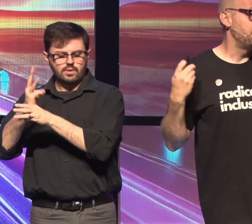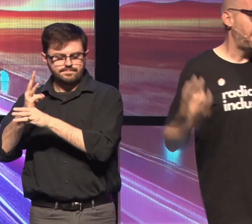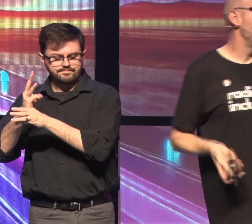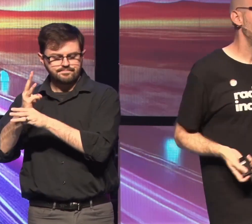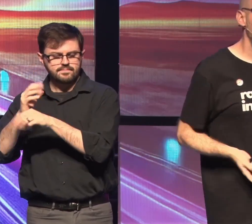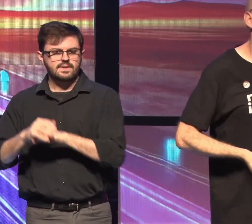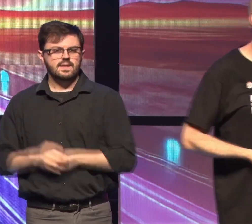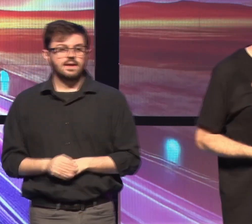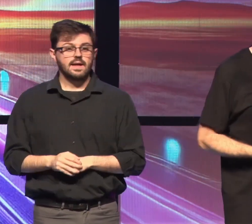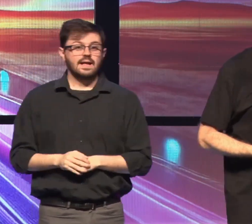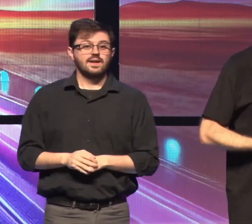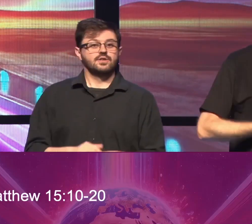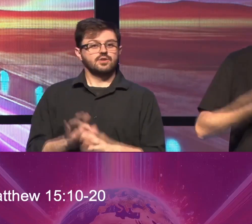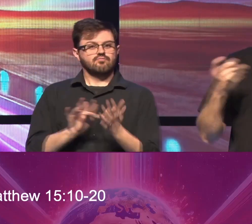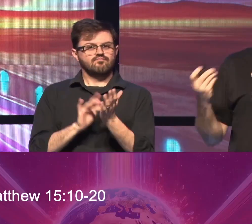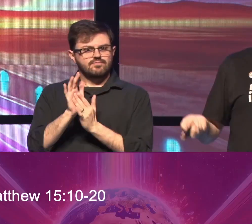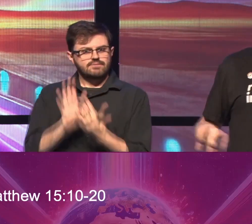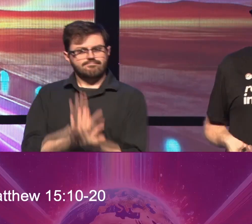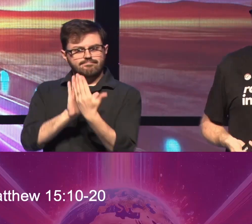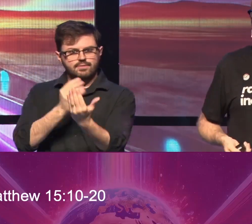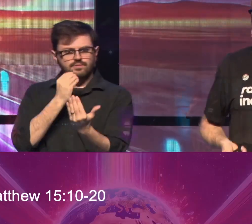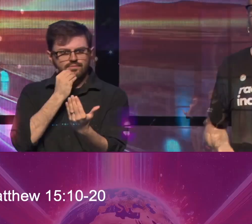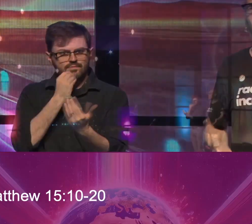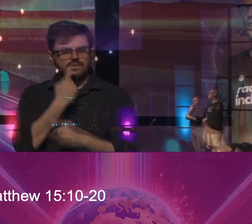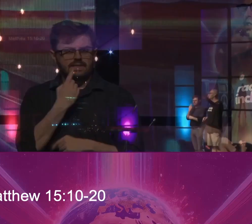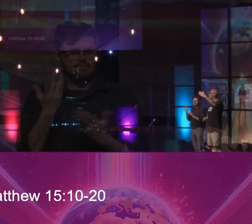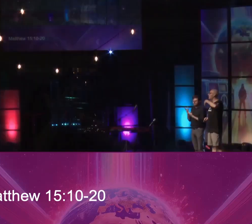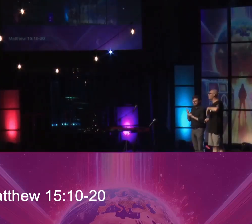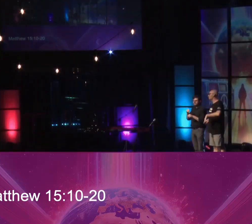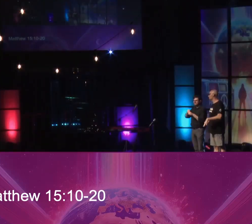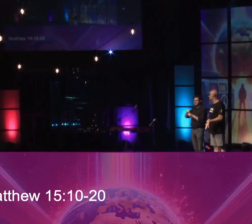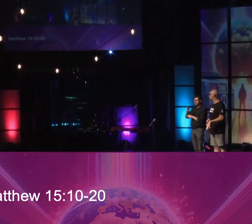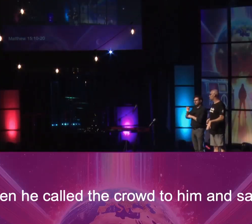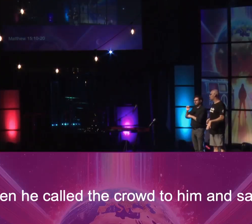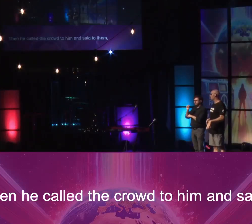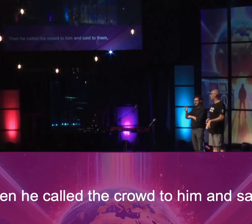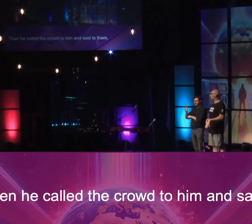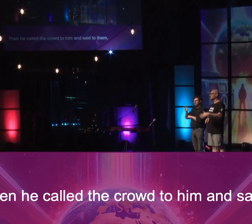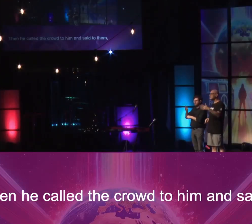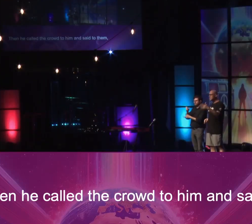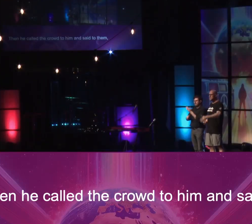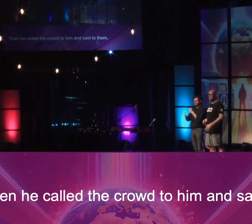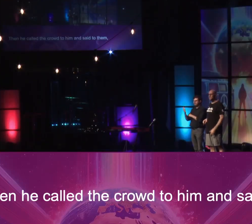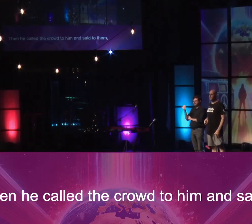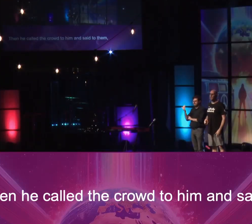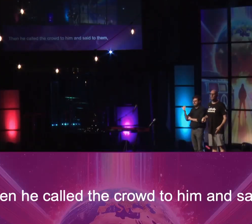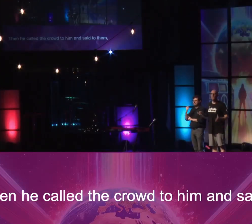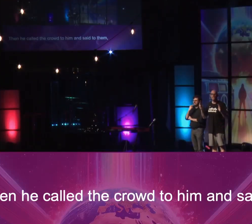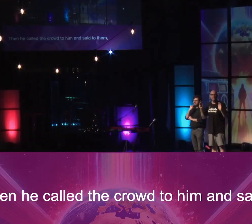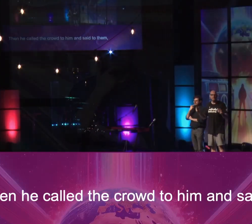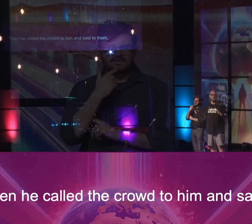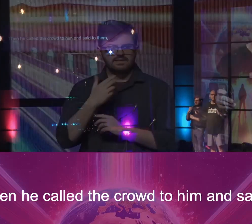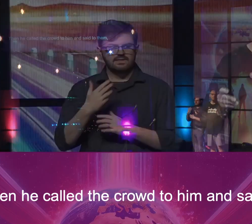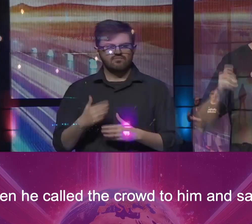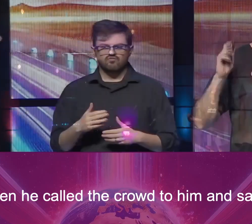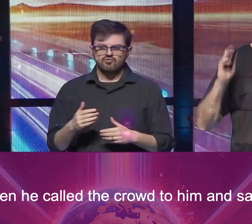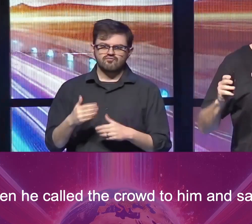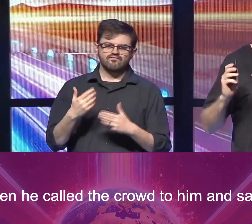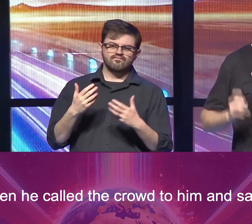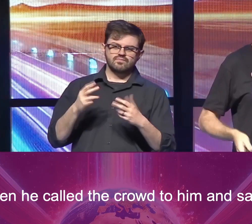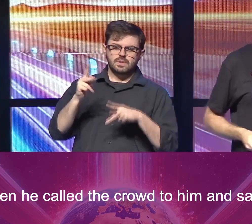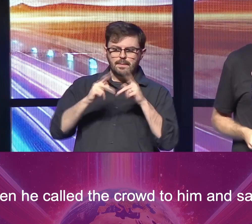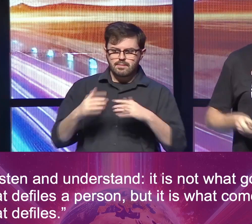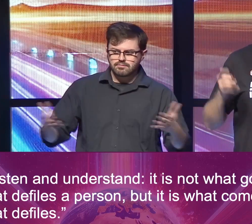Jesus, in Matthew chapter 15, this is what Jesus says. He calls the crowd over to him, and he says to the crowd, listen